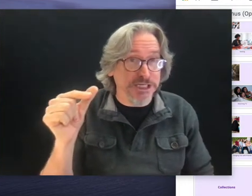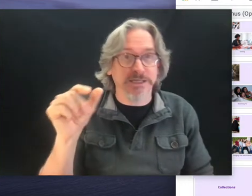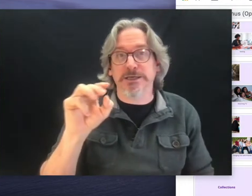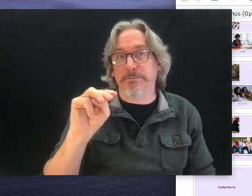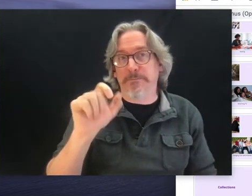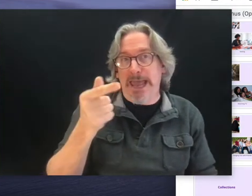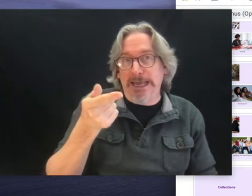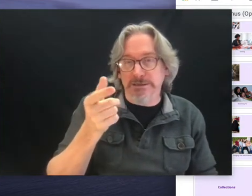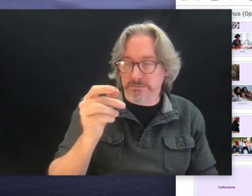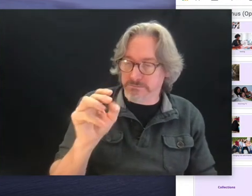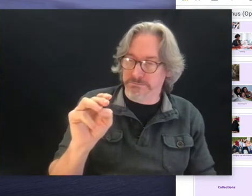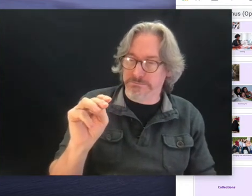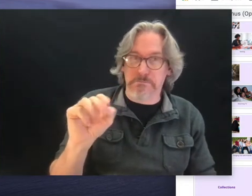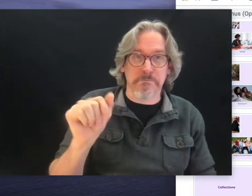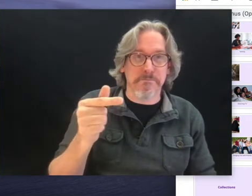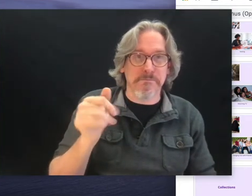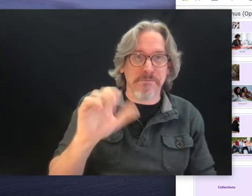MTG,